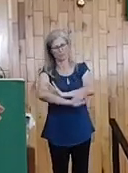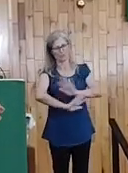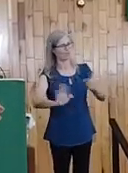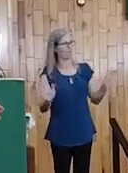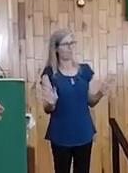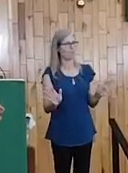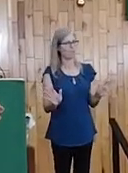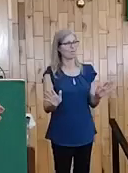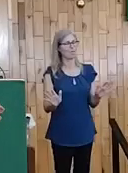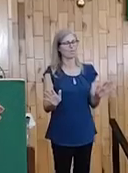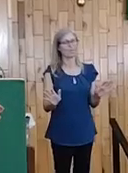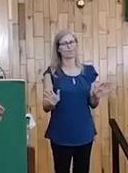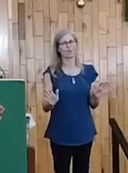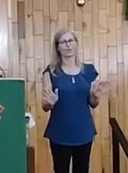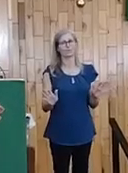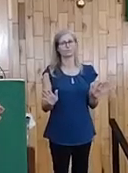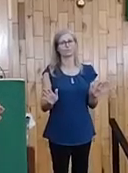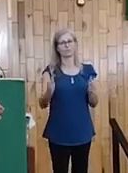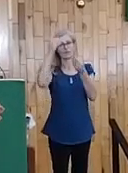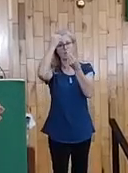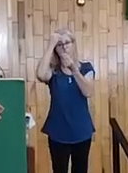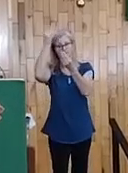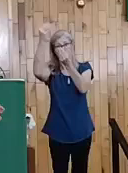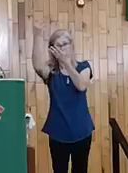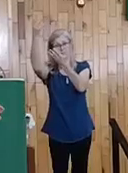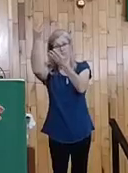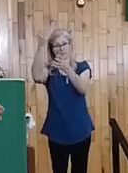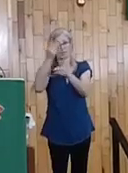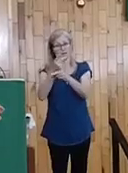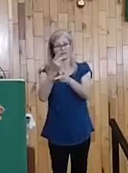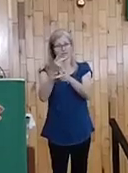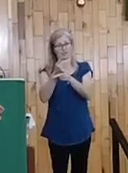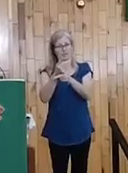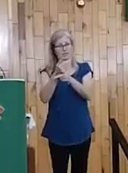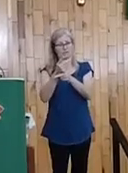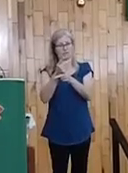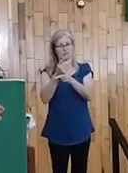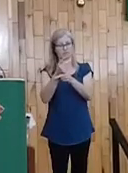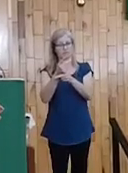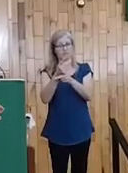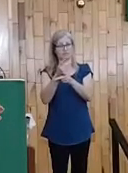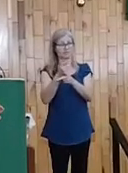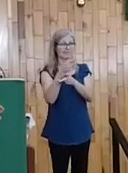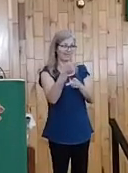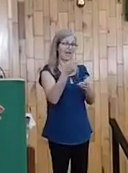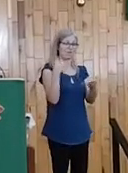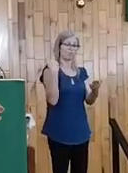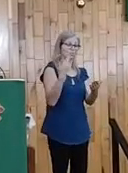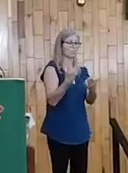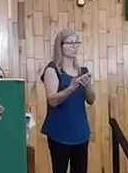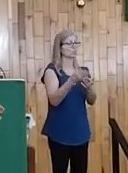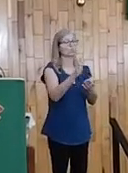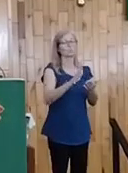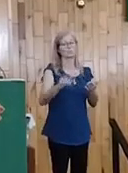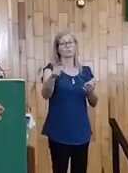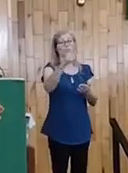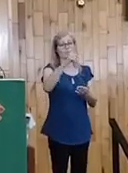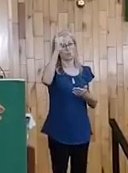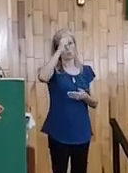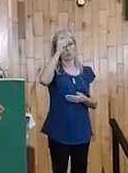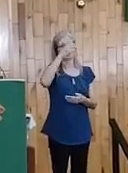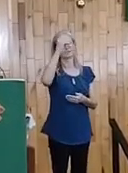it. Observe them carefully, for thus will you give evidence of your wisdom and